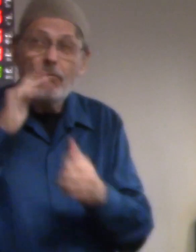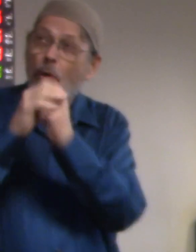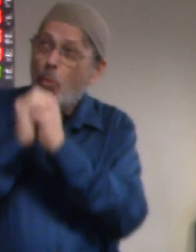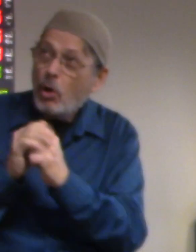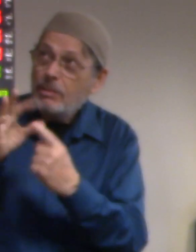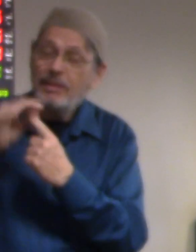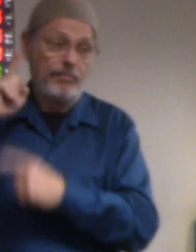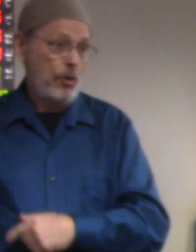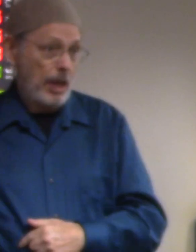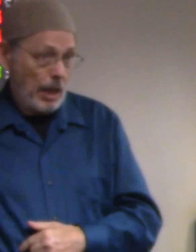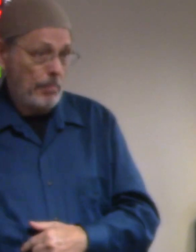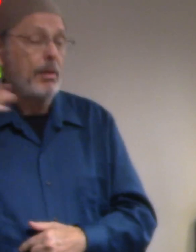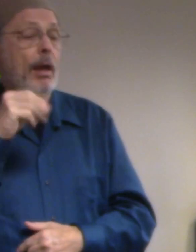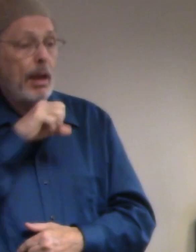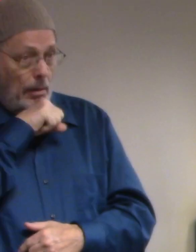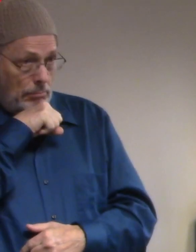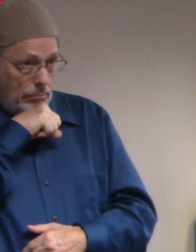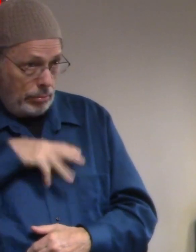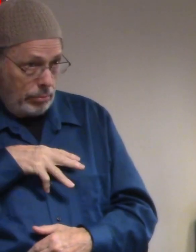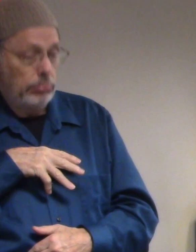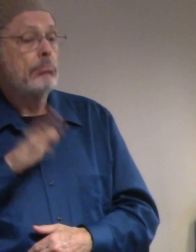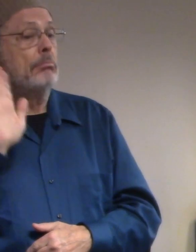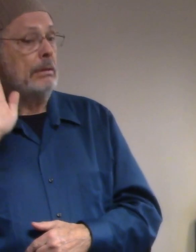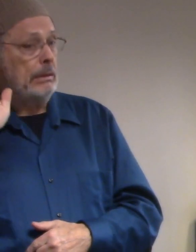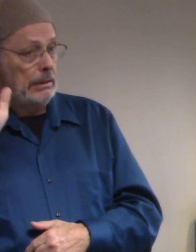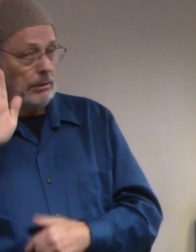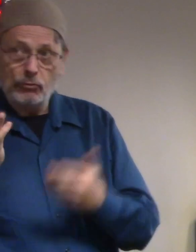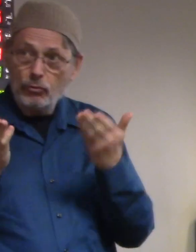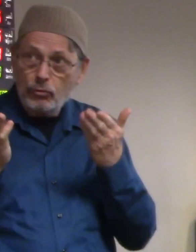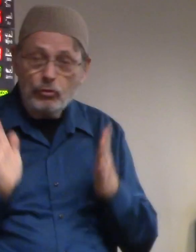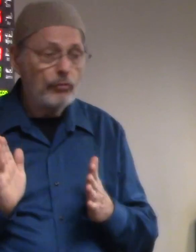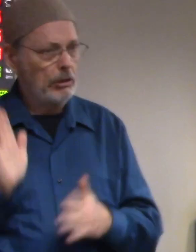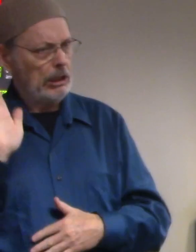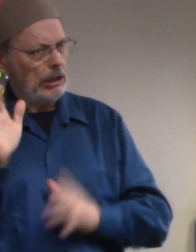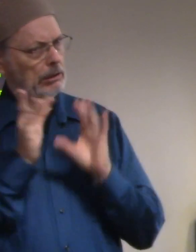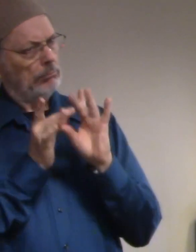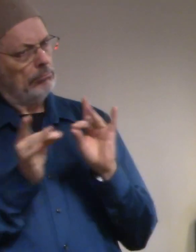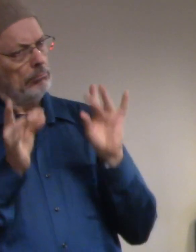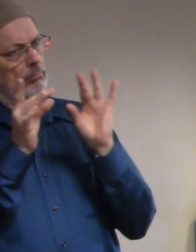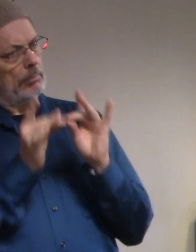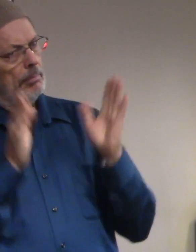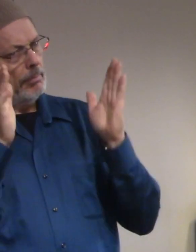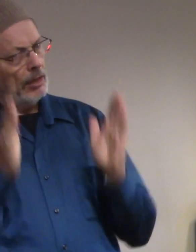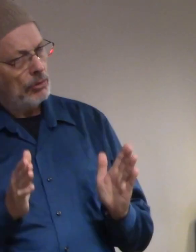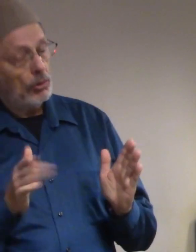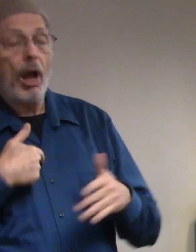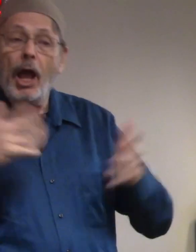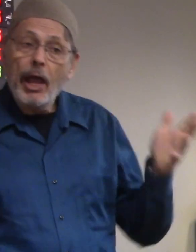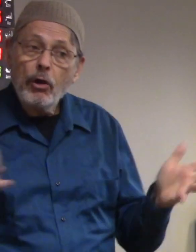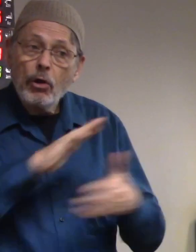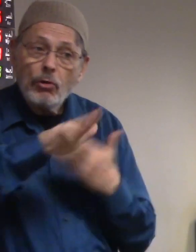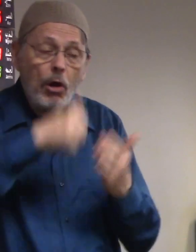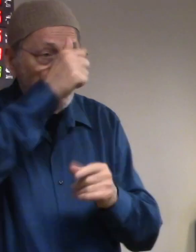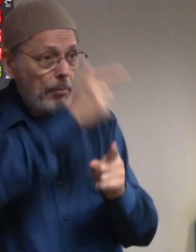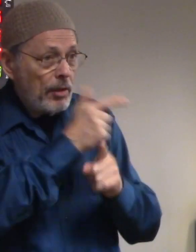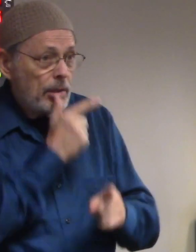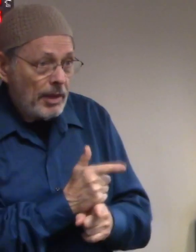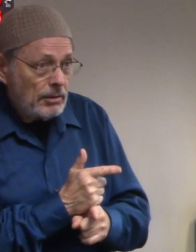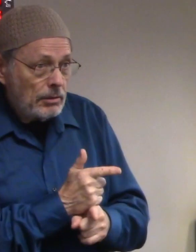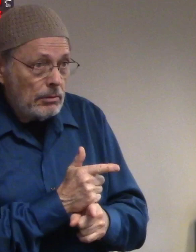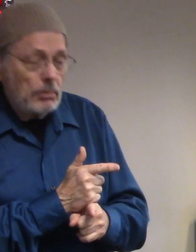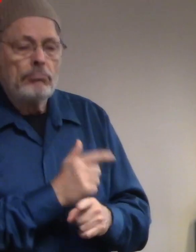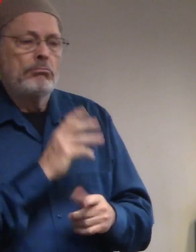Muhammad sallallahu ta'ala alayhi wa sallam is his servant and his messenger. And I encourage all of my brothers and my